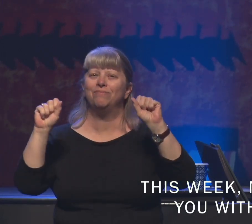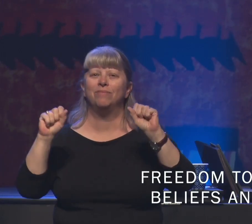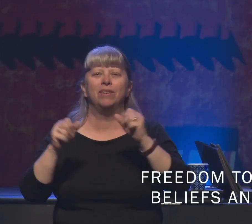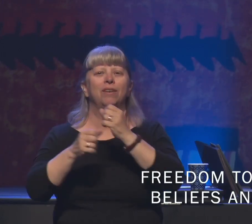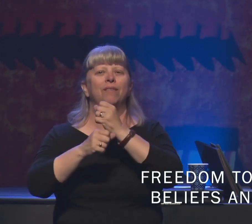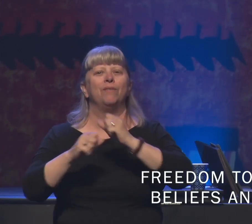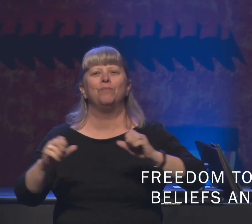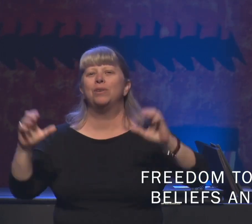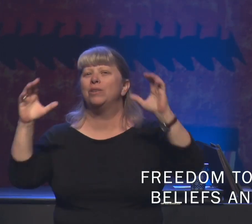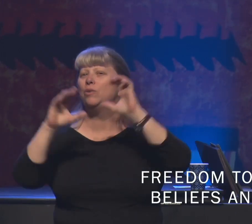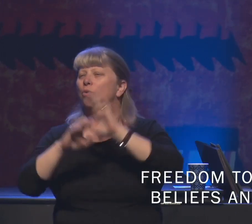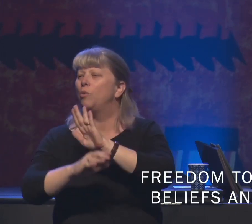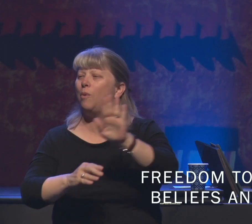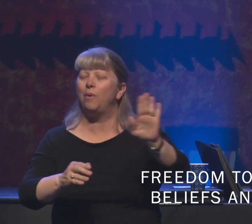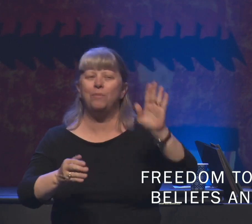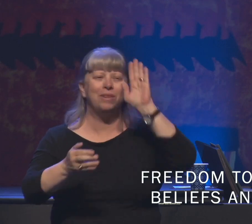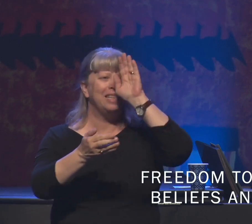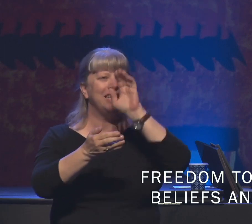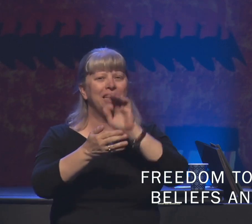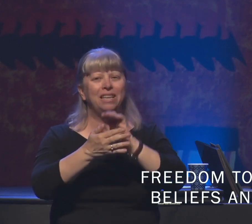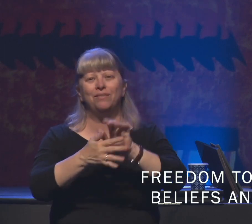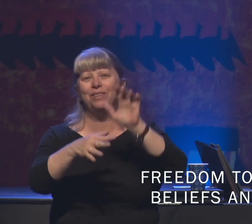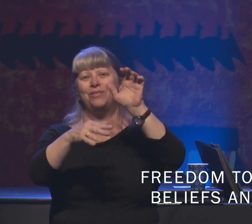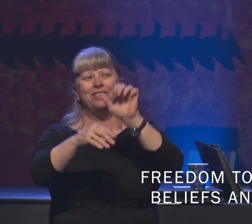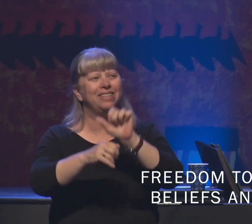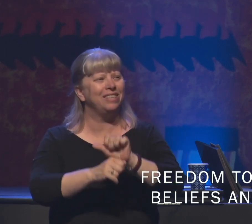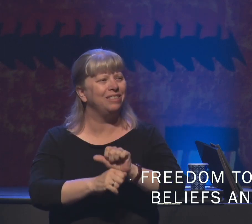Freedom to explore your beliefs and your traditions.